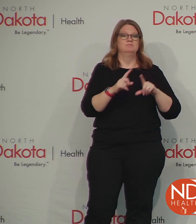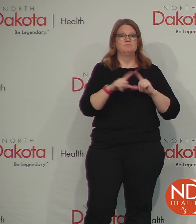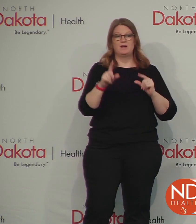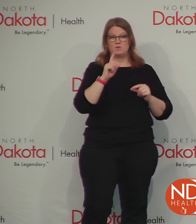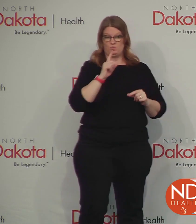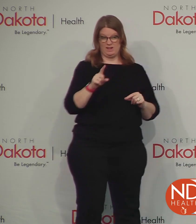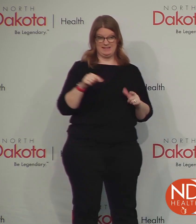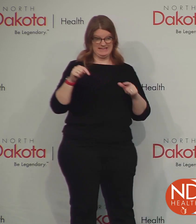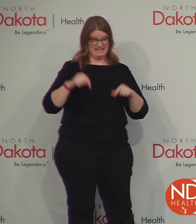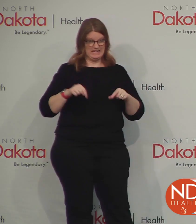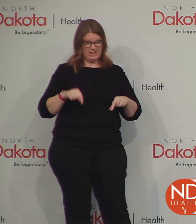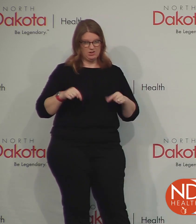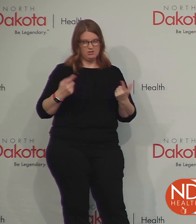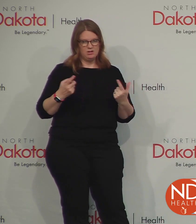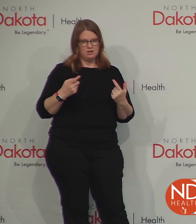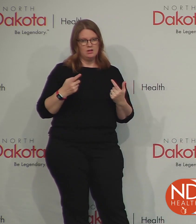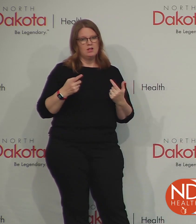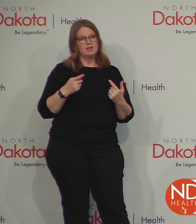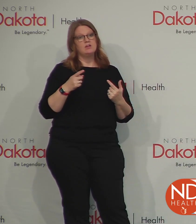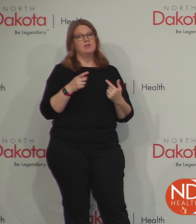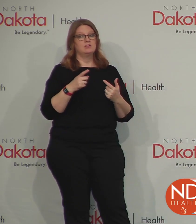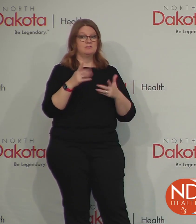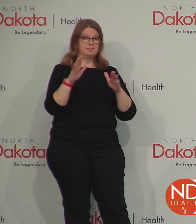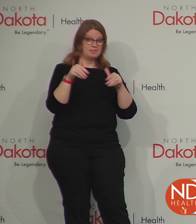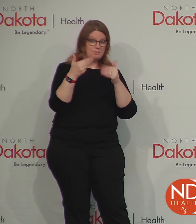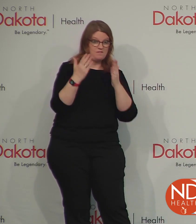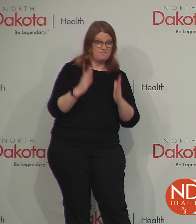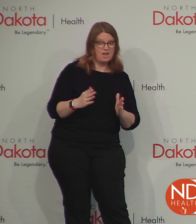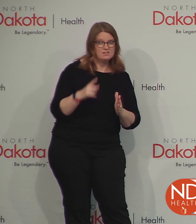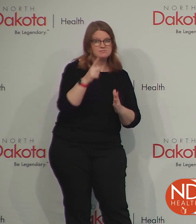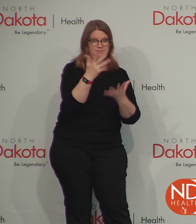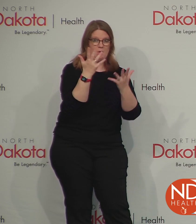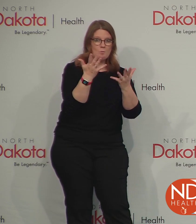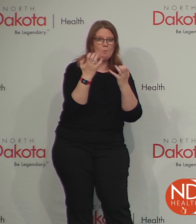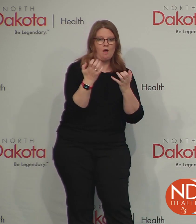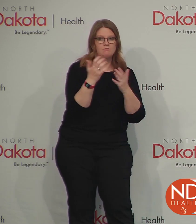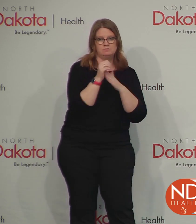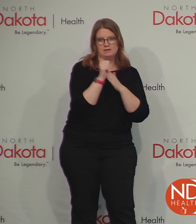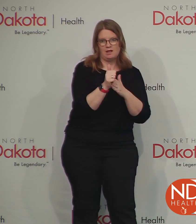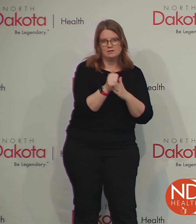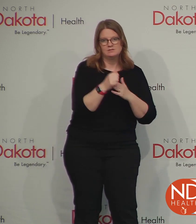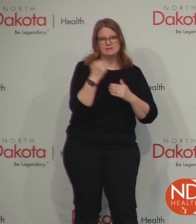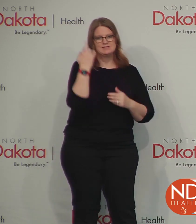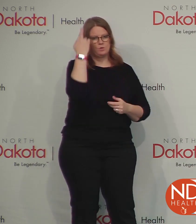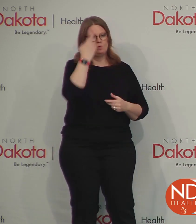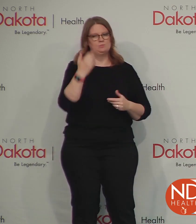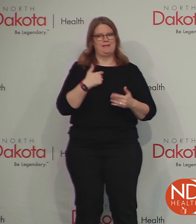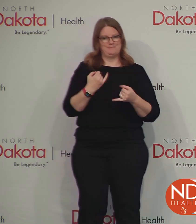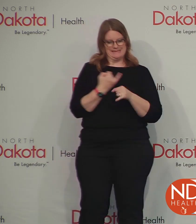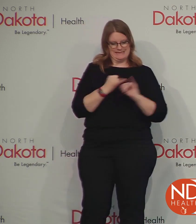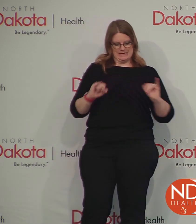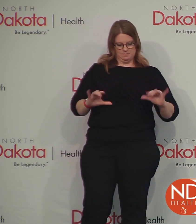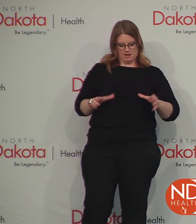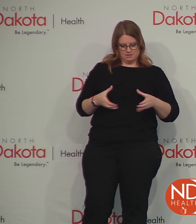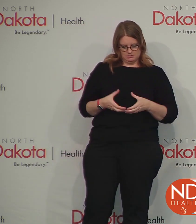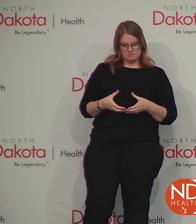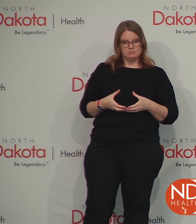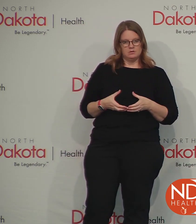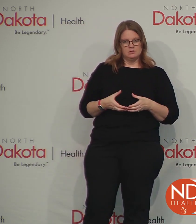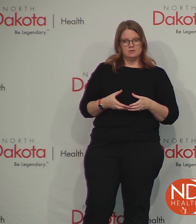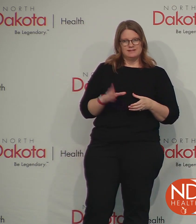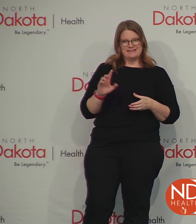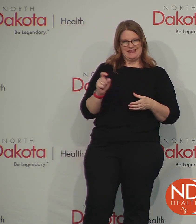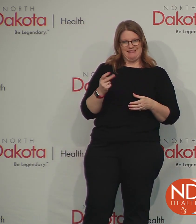doing anything like that. They want guidance for priority groups. That's why we have an independent committee that's basing it on ethical decisions.